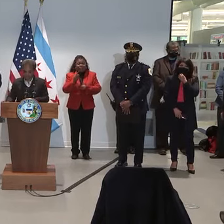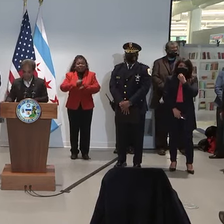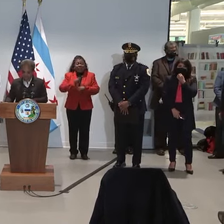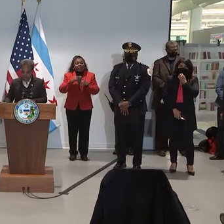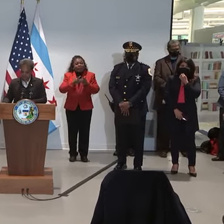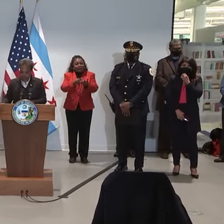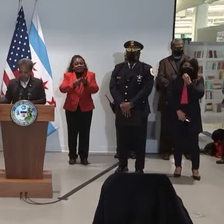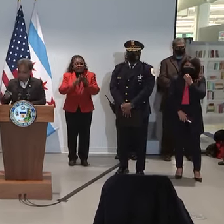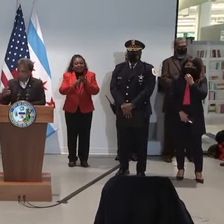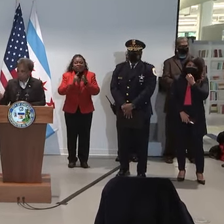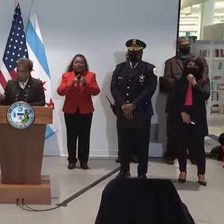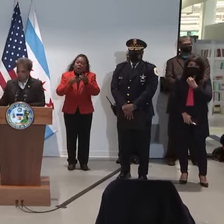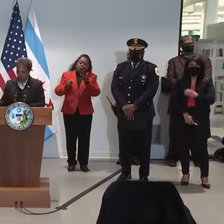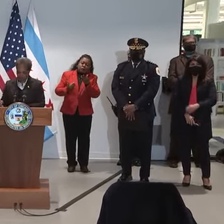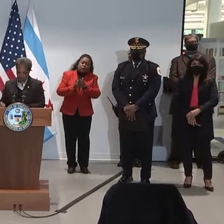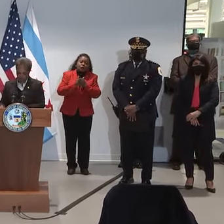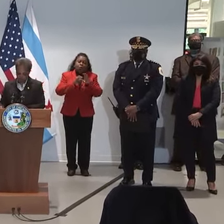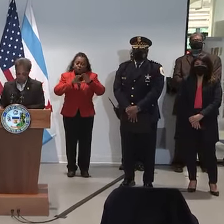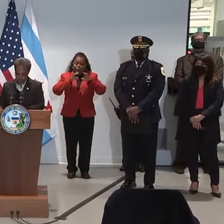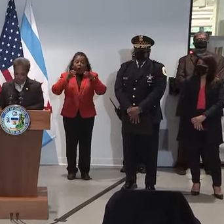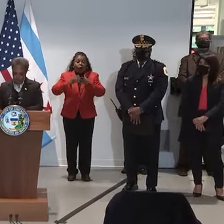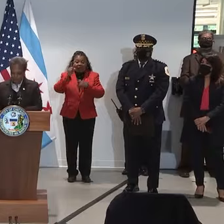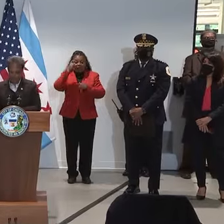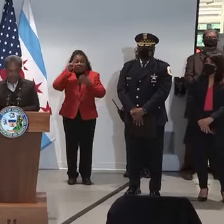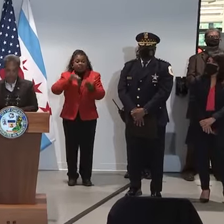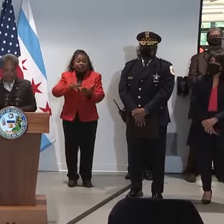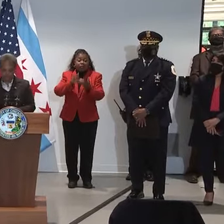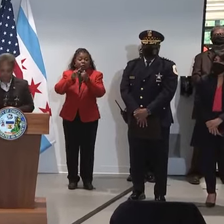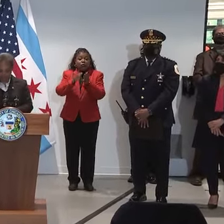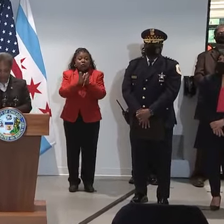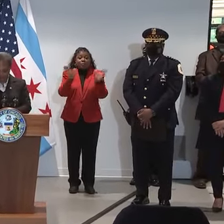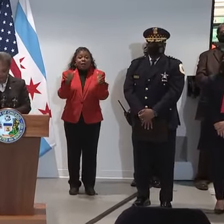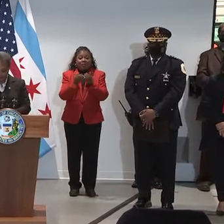to discuss our new whole-of-government approach to